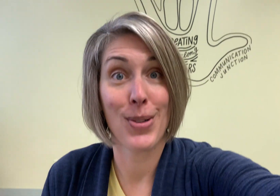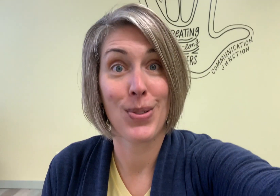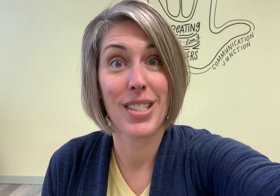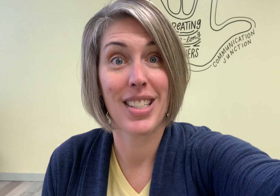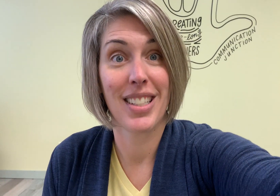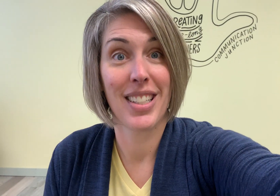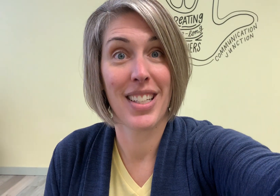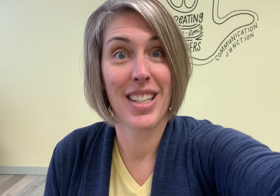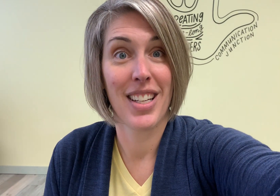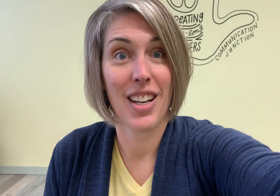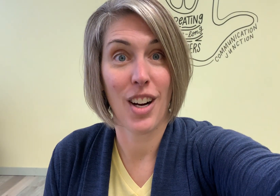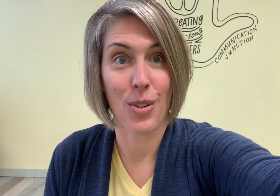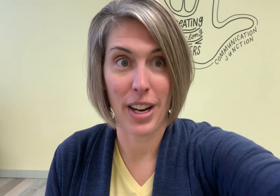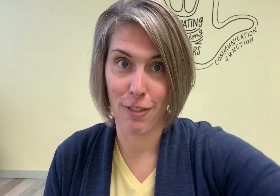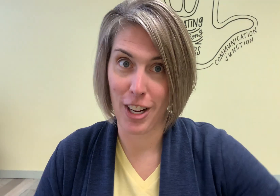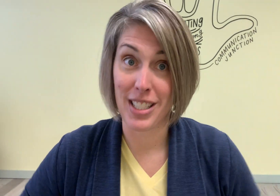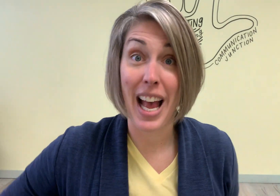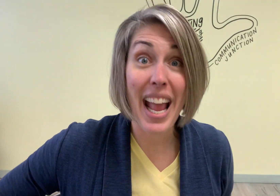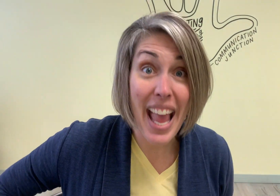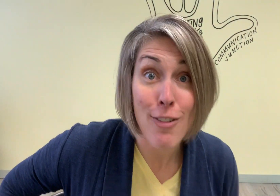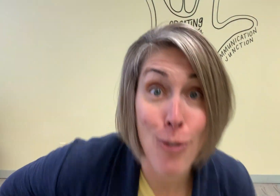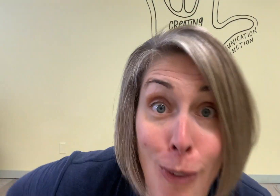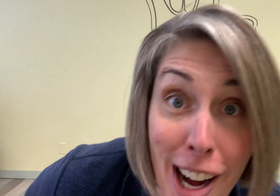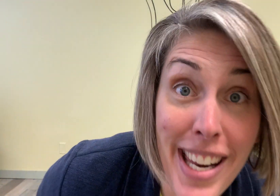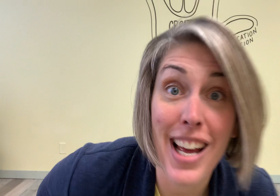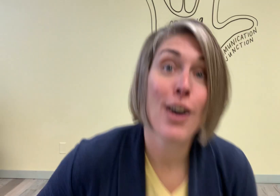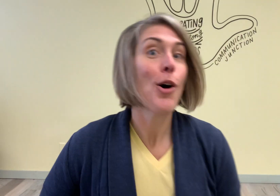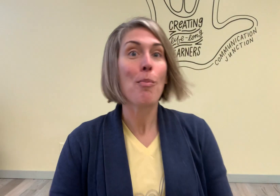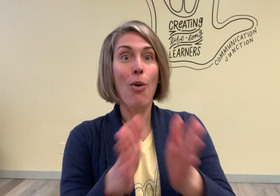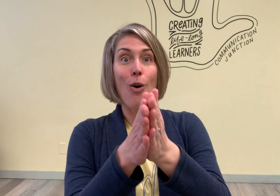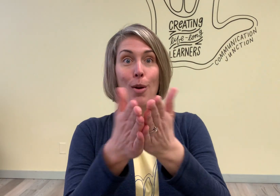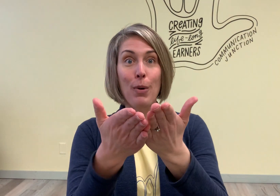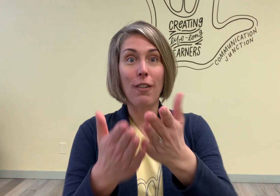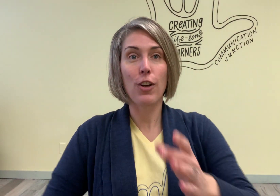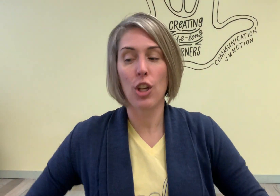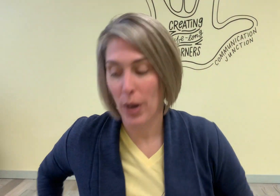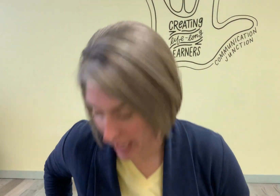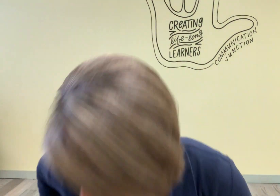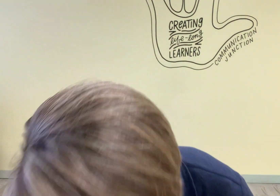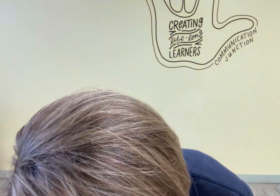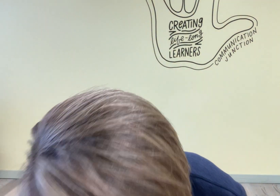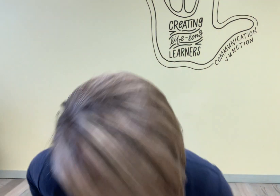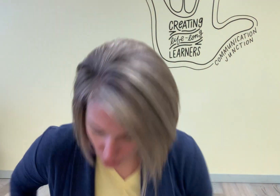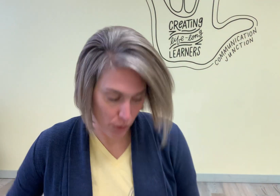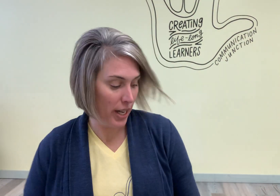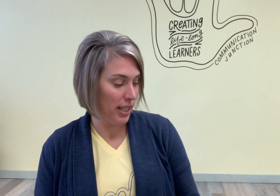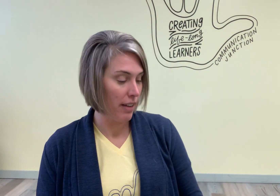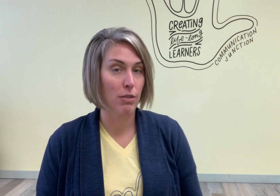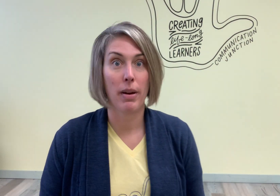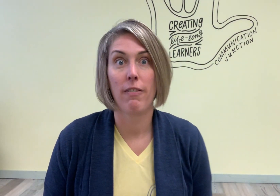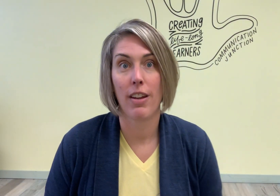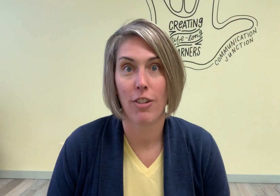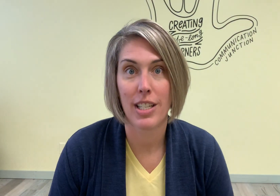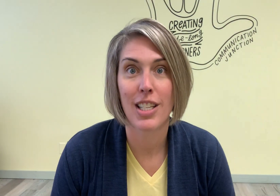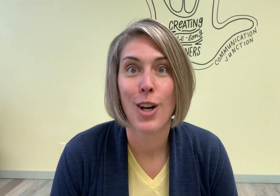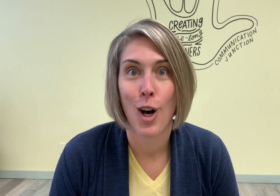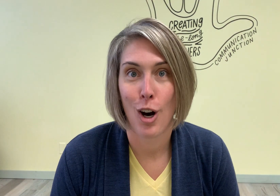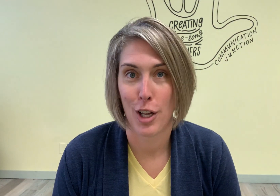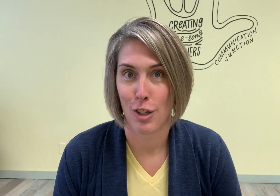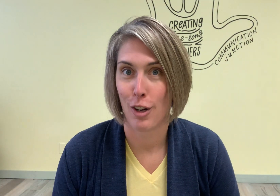ground. All right, friends, I have one more book for you. And I have to tell you, I left my favorite author